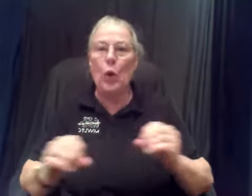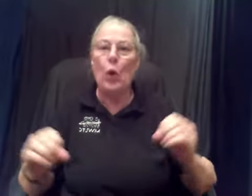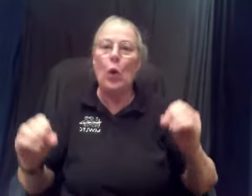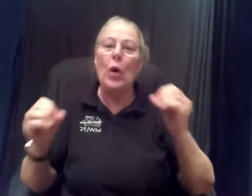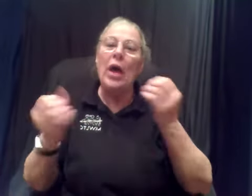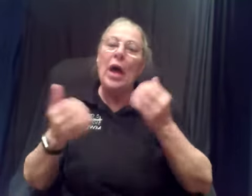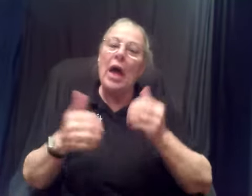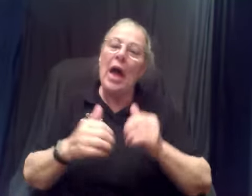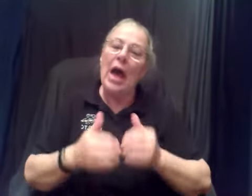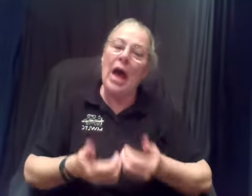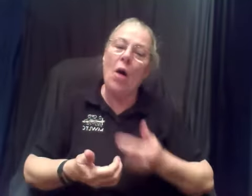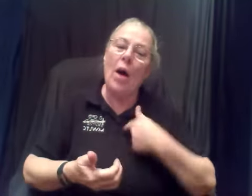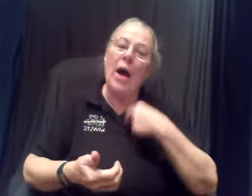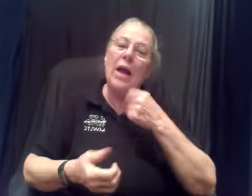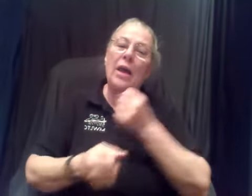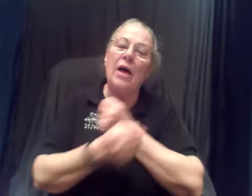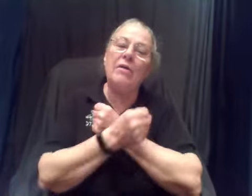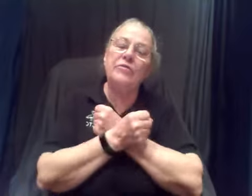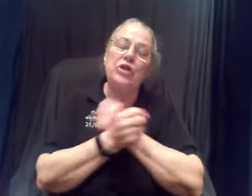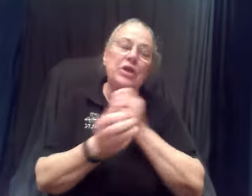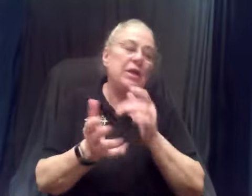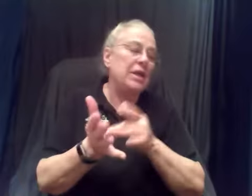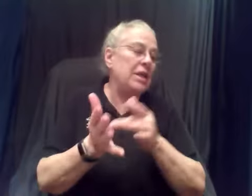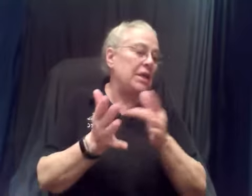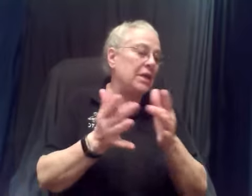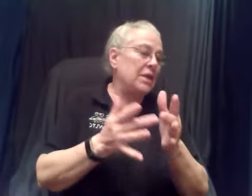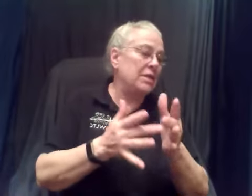Oh, how I love Jesus,